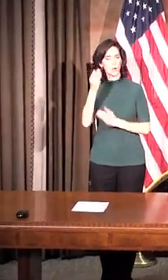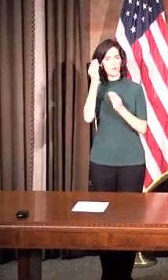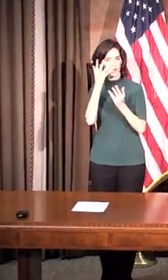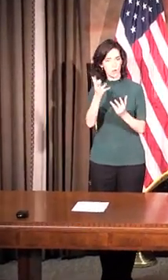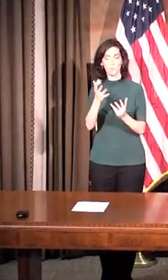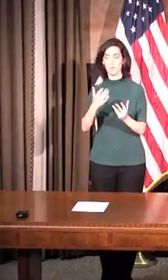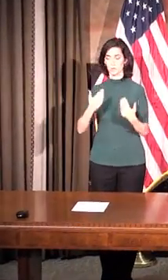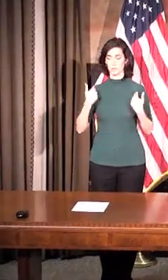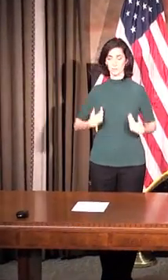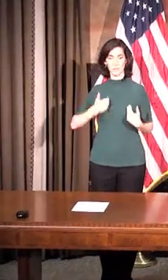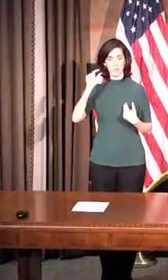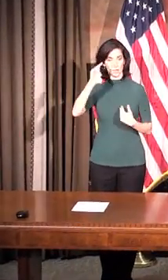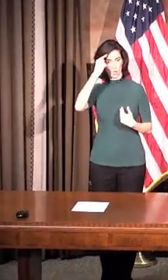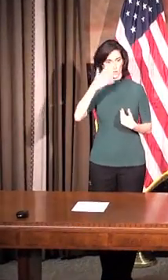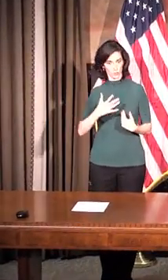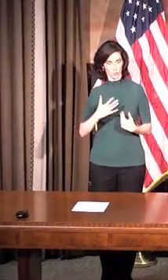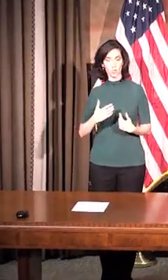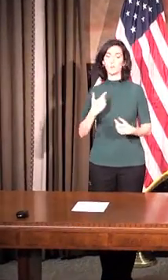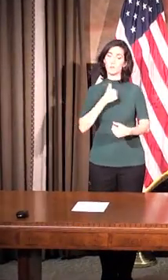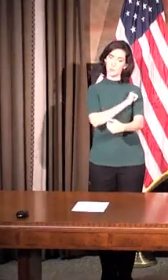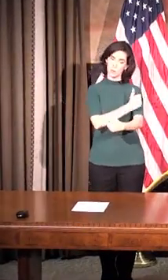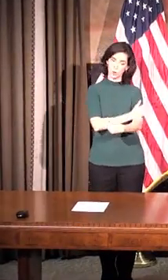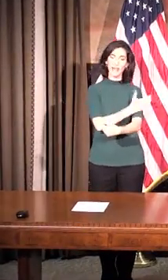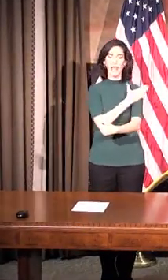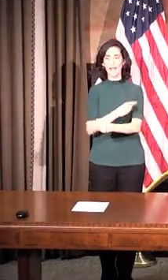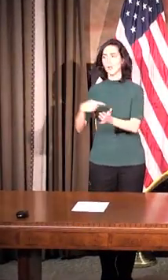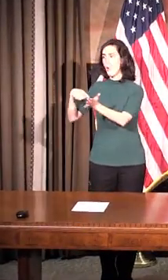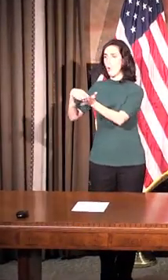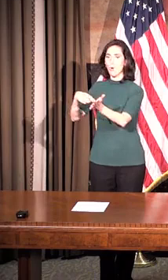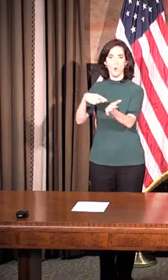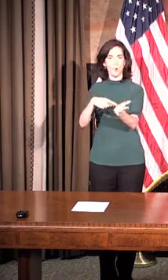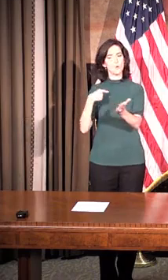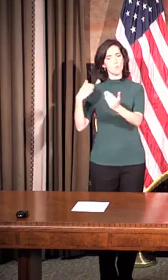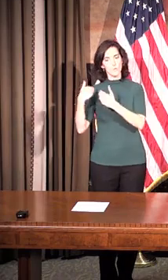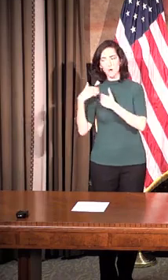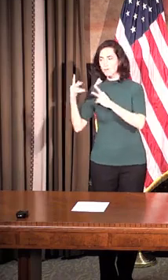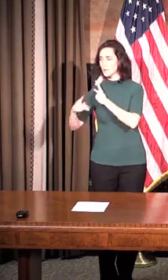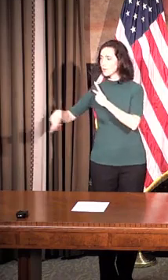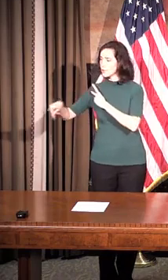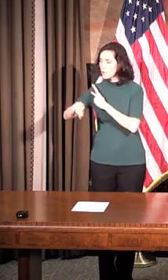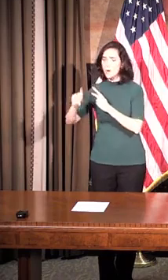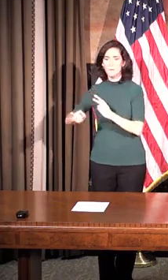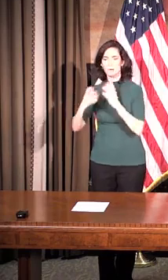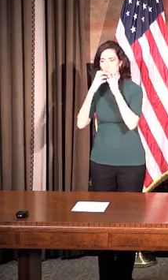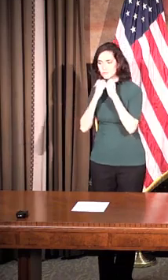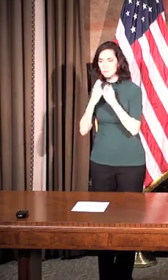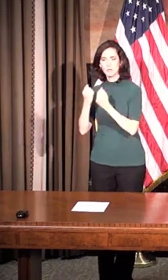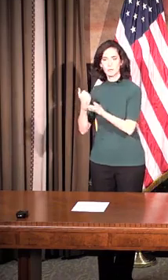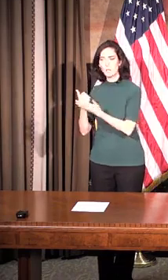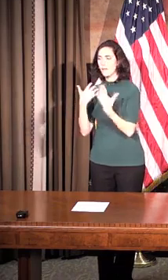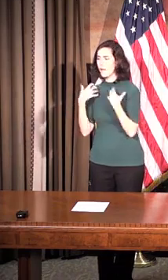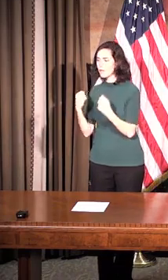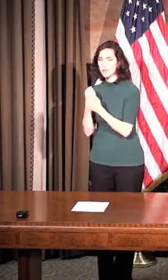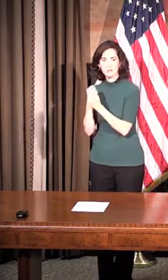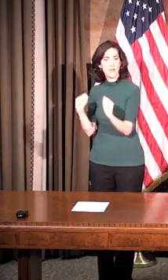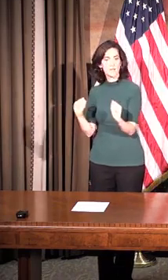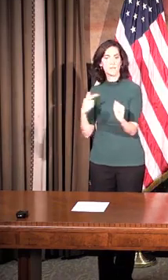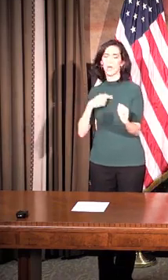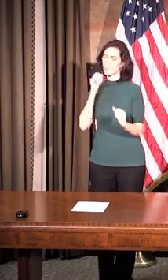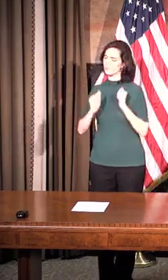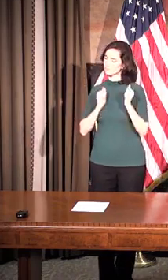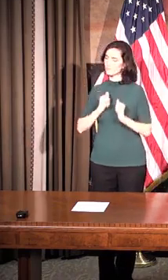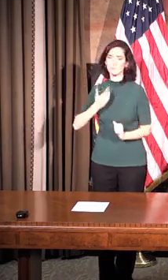my authority and the obligation that I have to keep our people healthy and safe. The fact of the matter is we are in a public